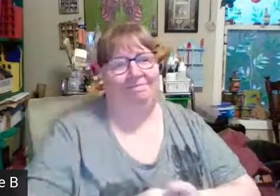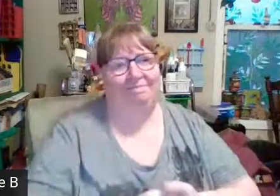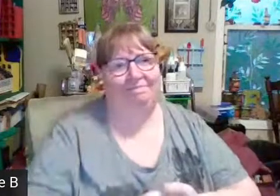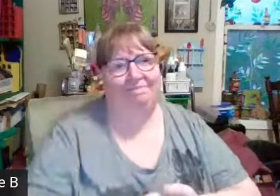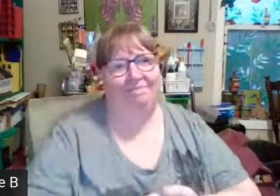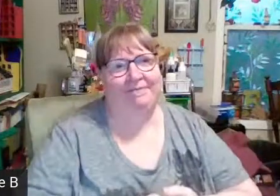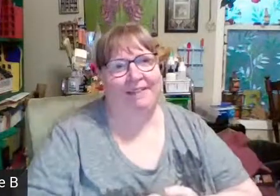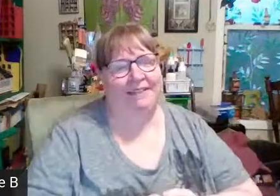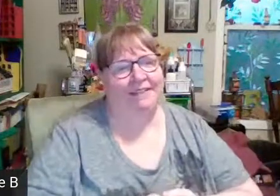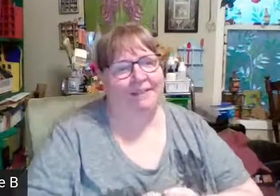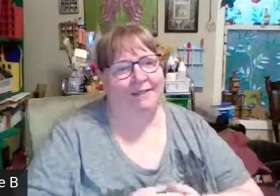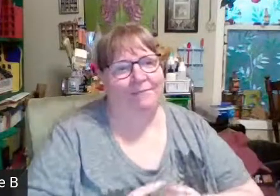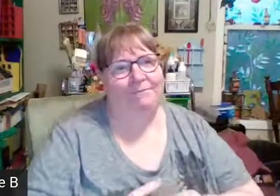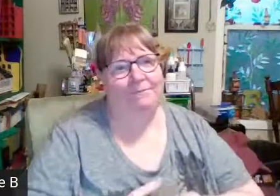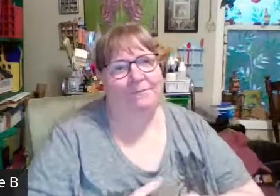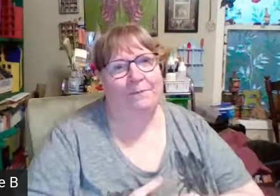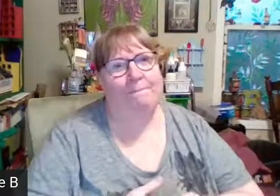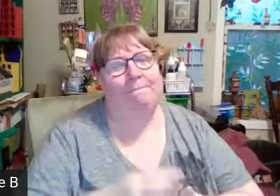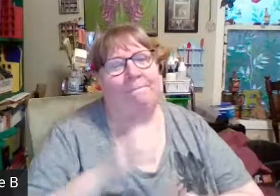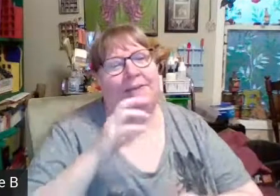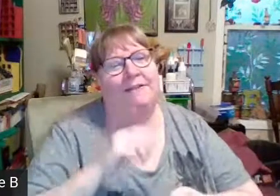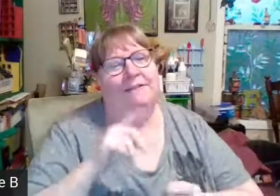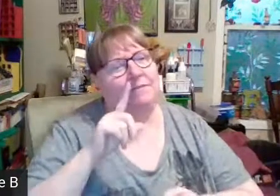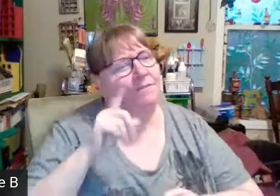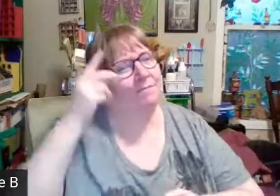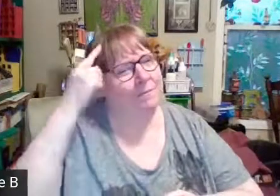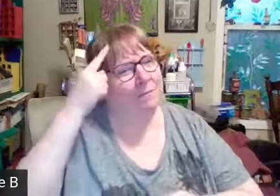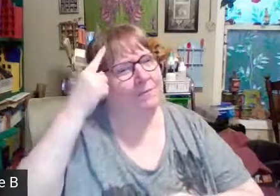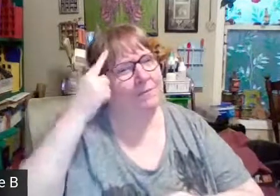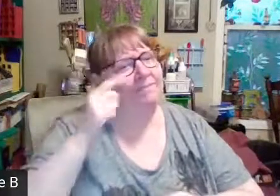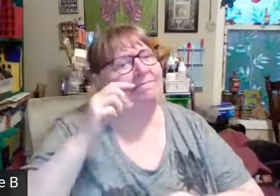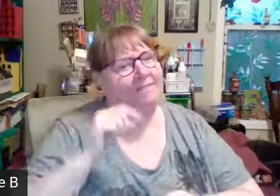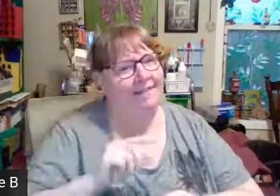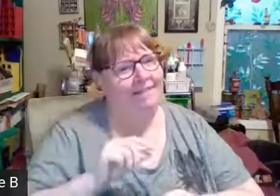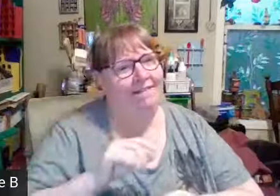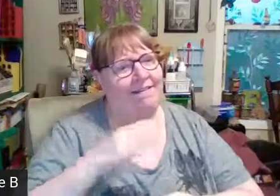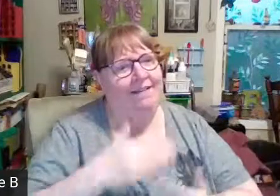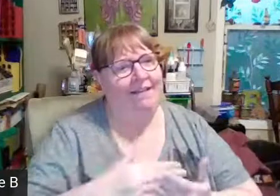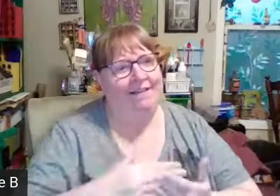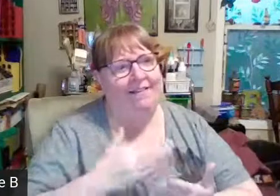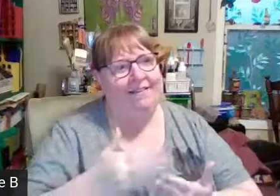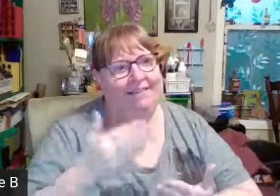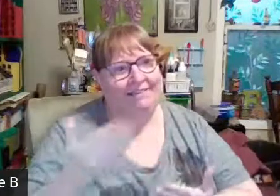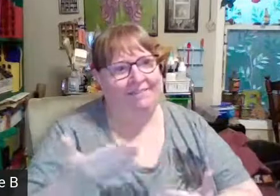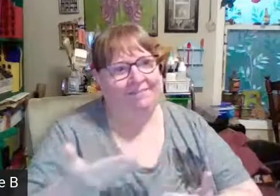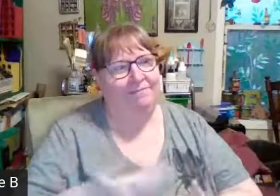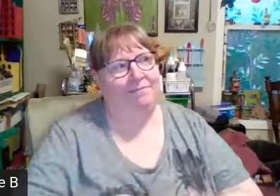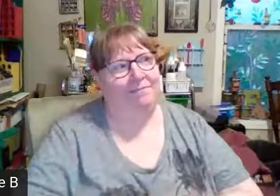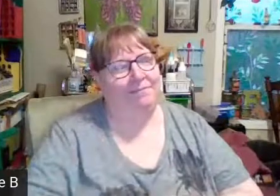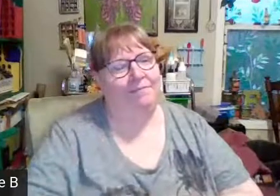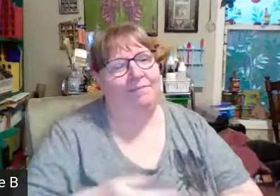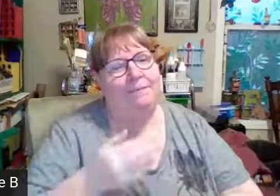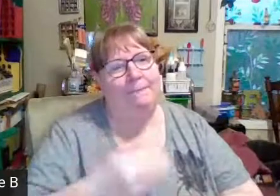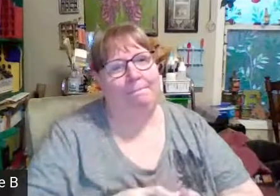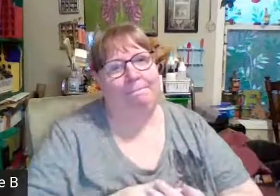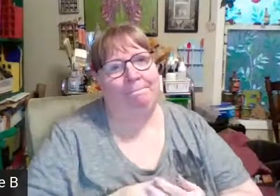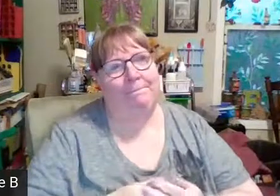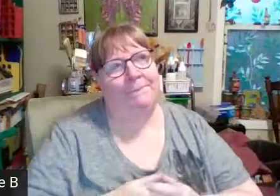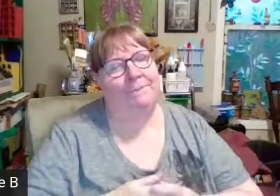remember them, but it's the little things. So yeah, I probably go into the basics and then the likes. And the likes covers a